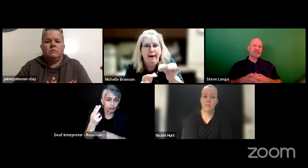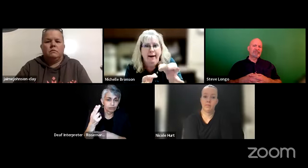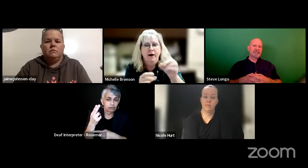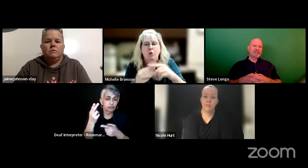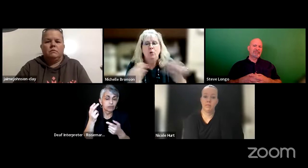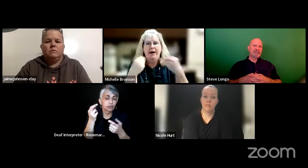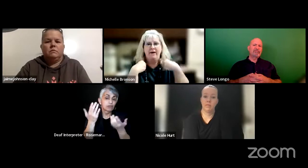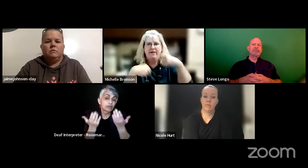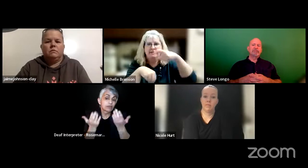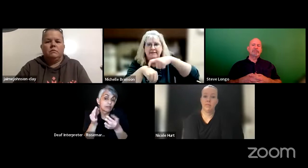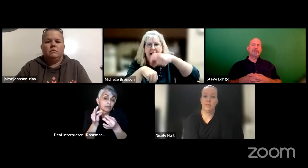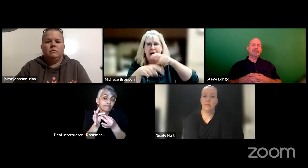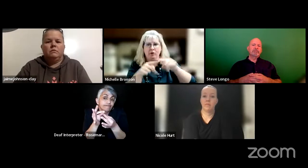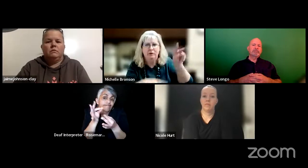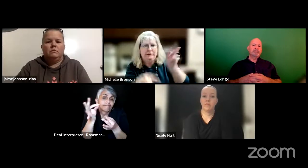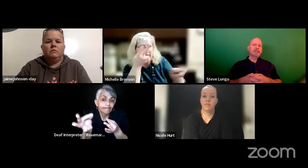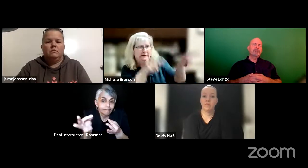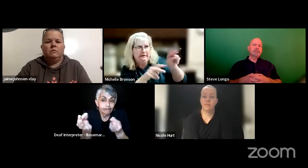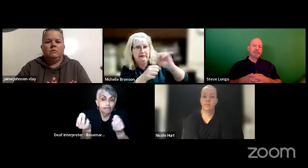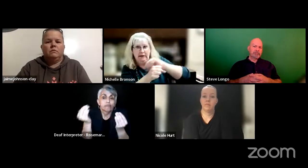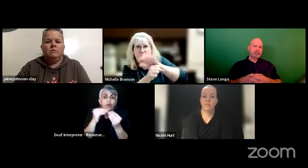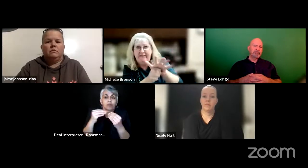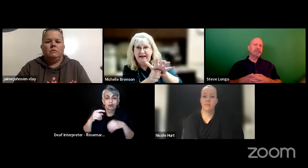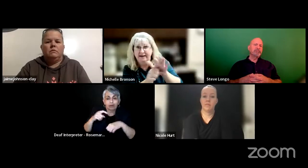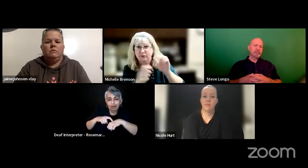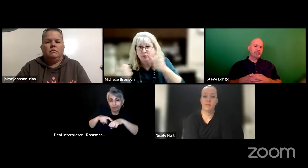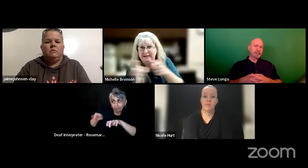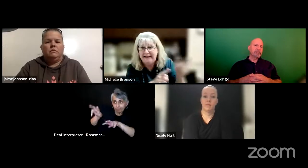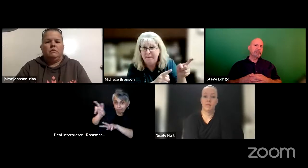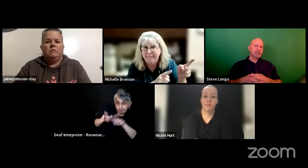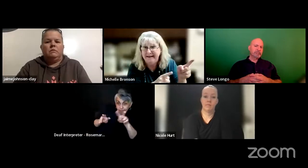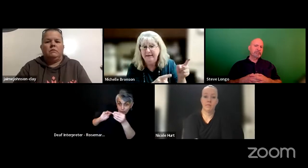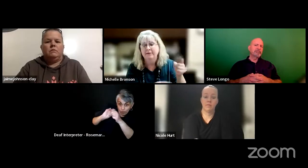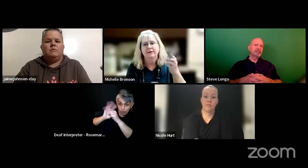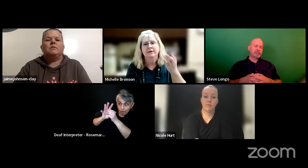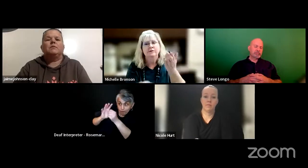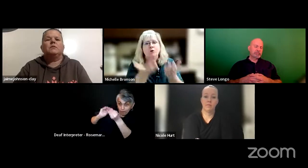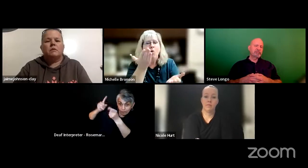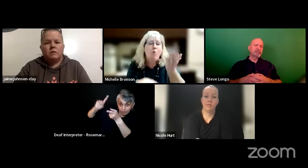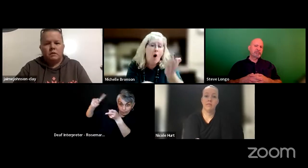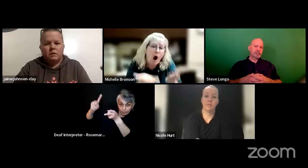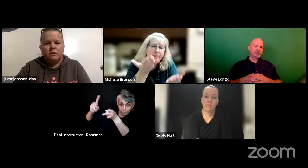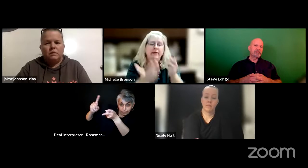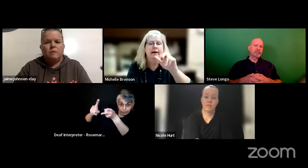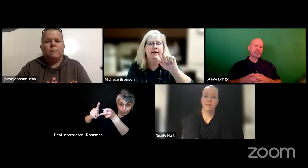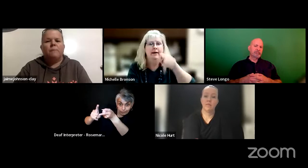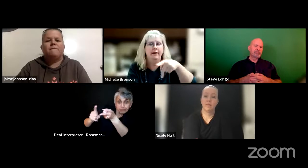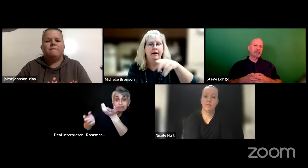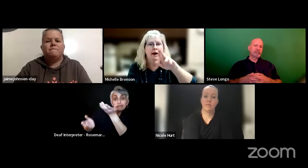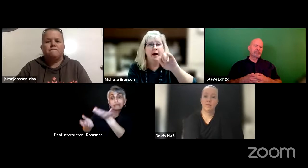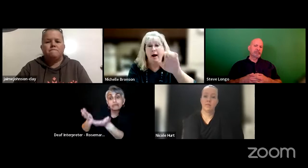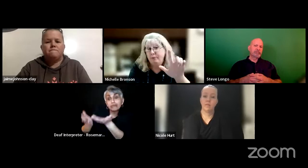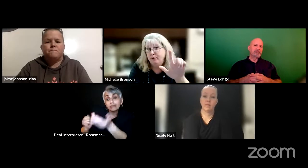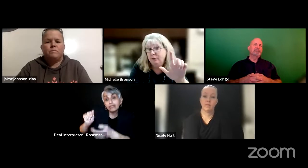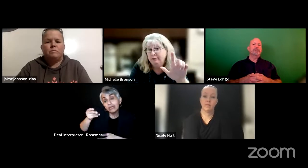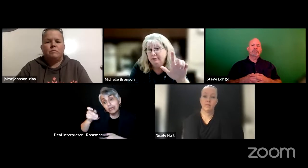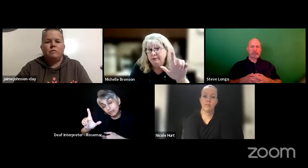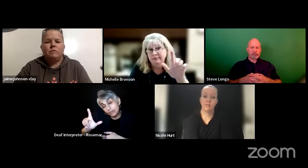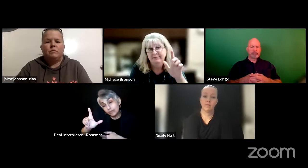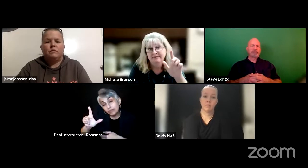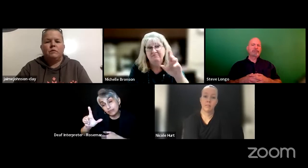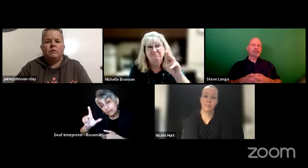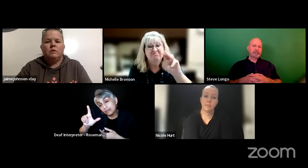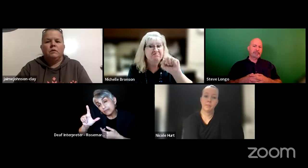held in March. We're thinking about putting that date off a little bit in hopes that the prevalence of COVID would be